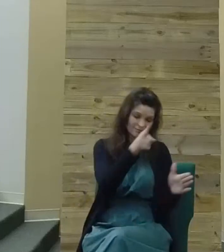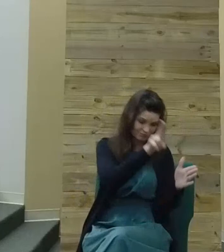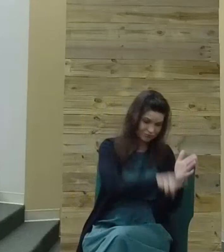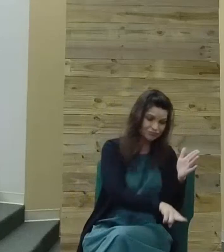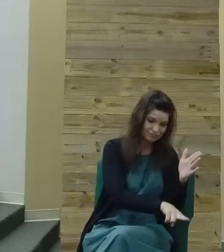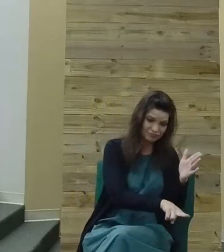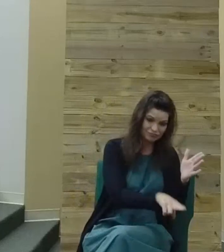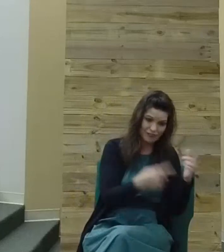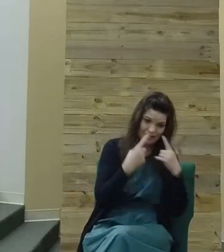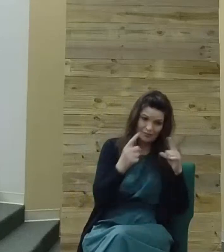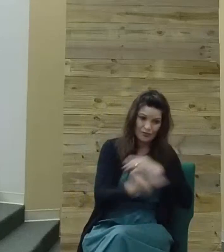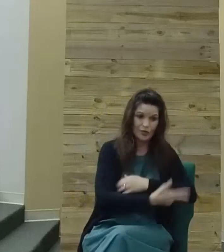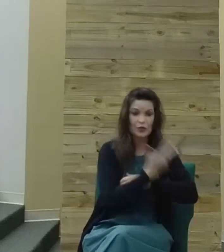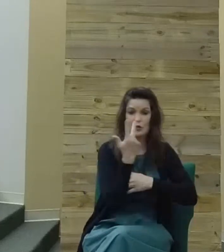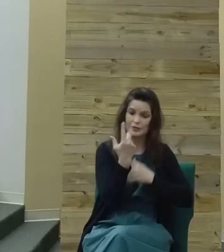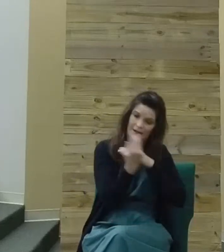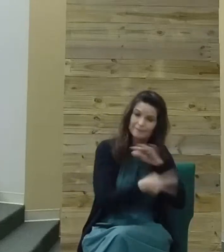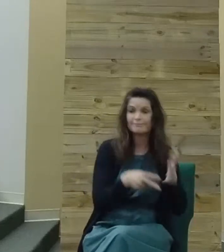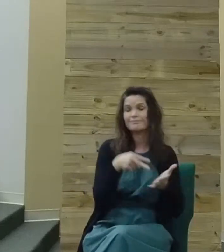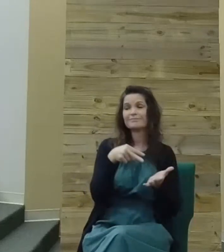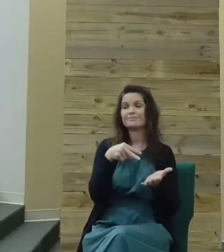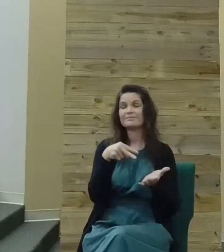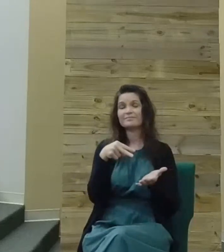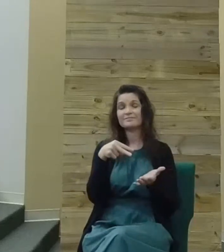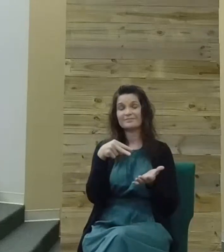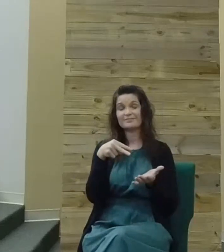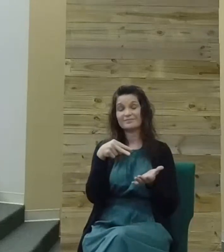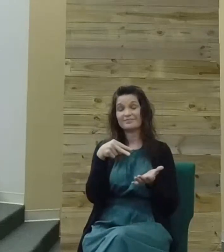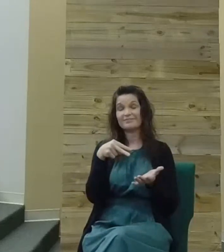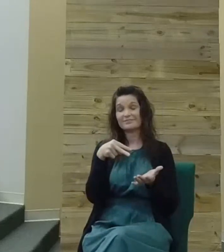He was buried in the tomb. He rose on the third day.